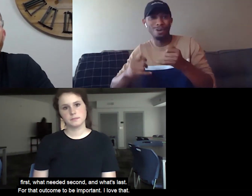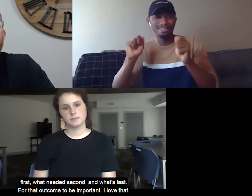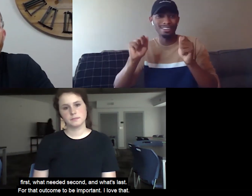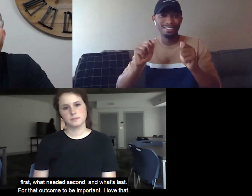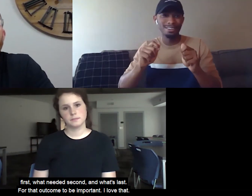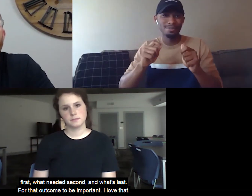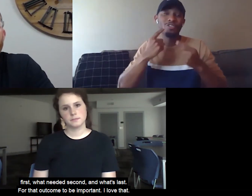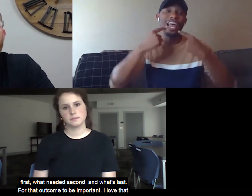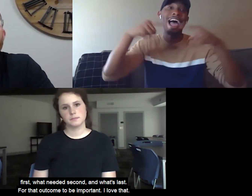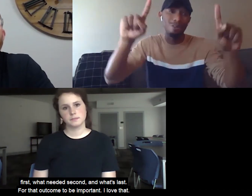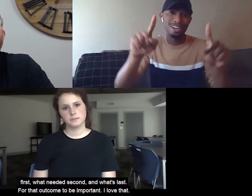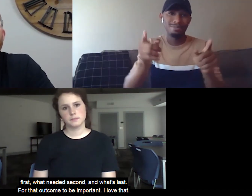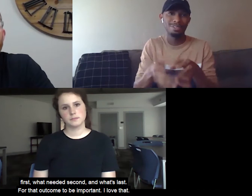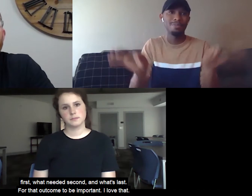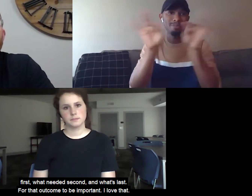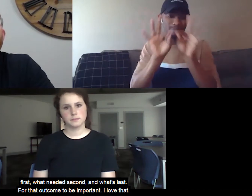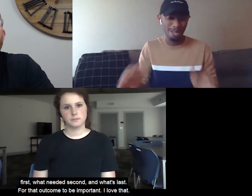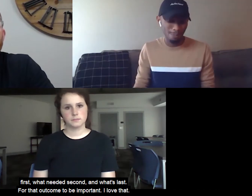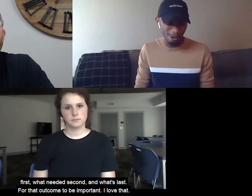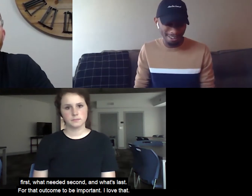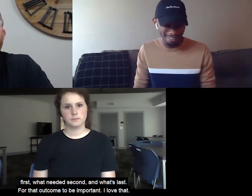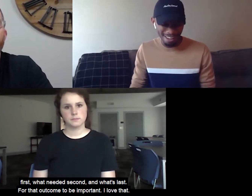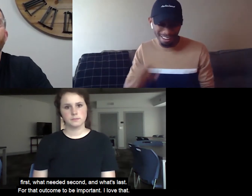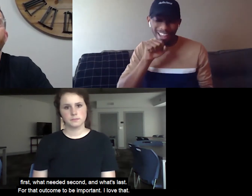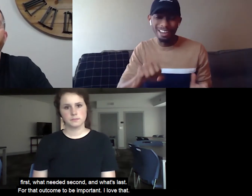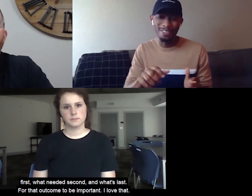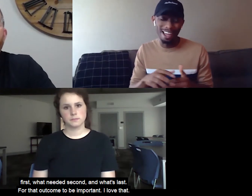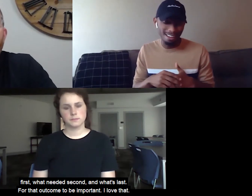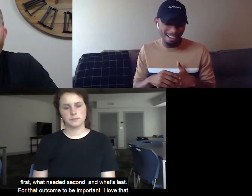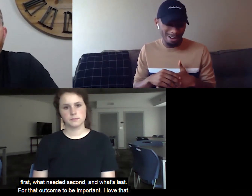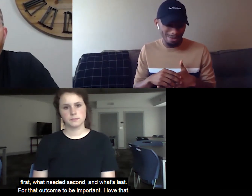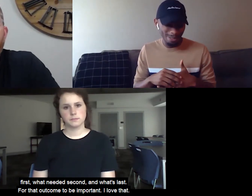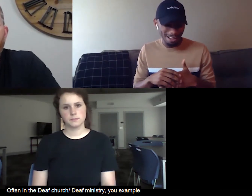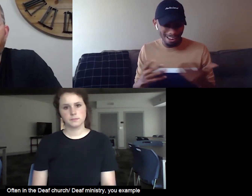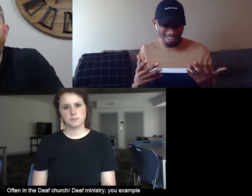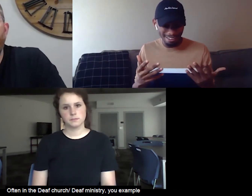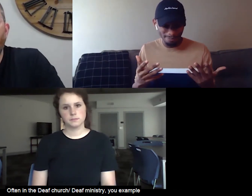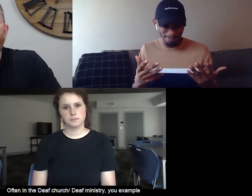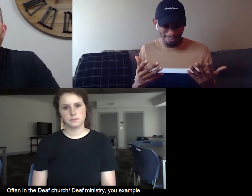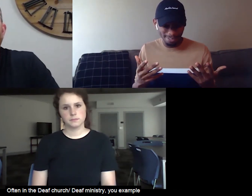last, what for that outcome to be important. I love that. Um,